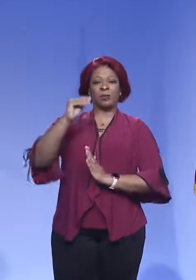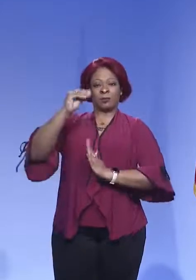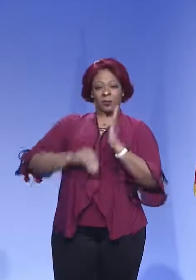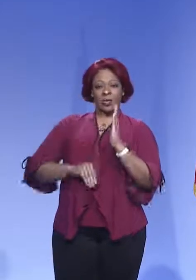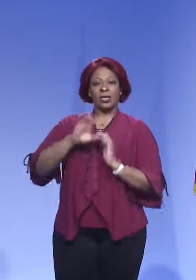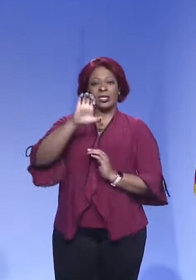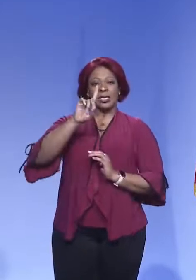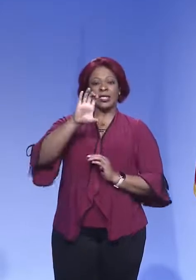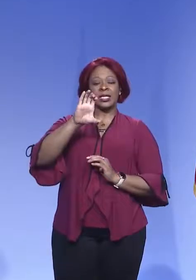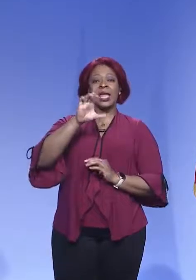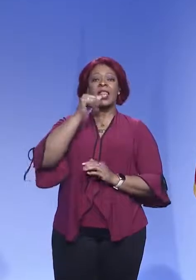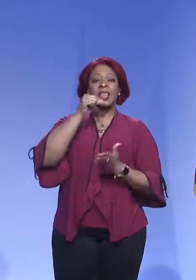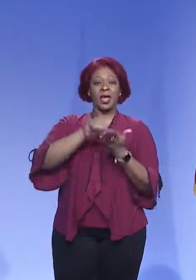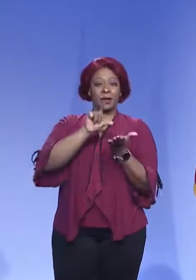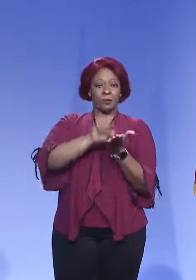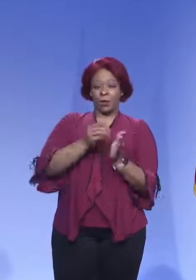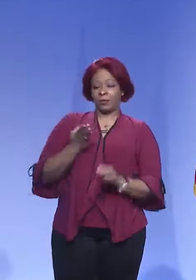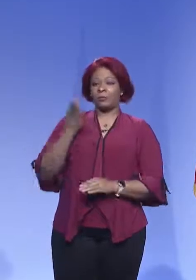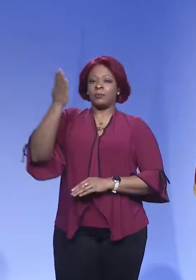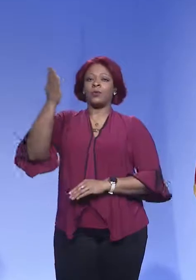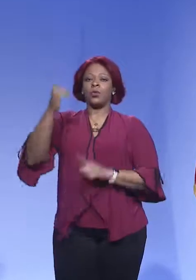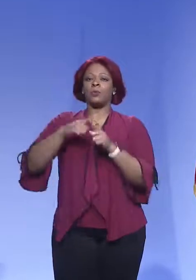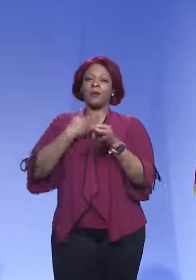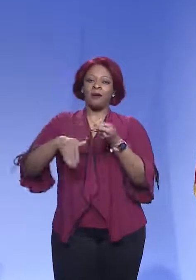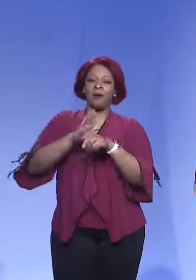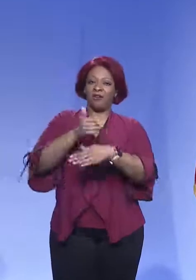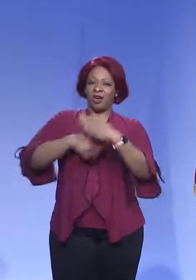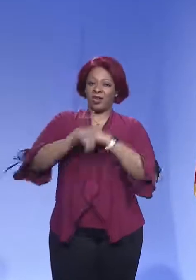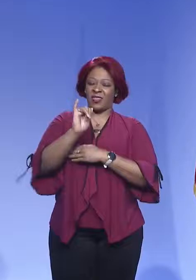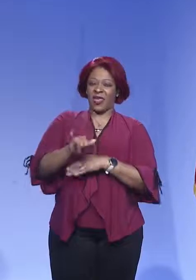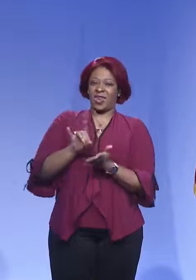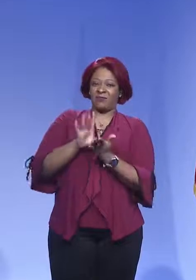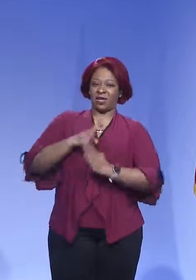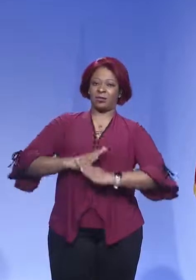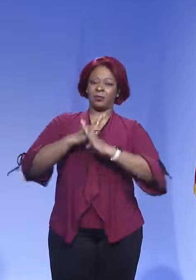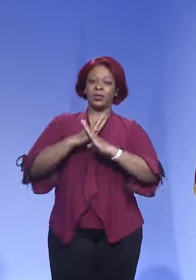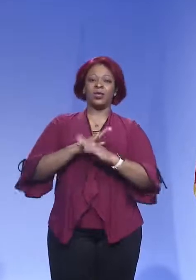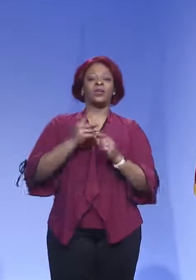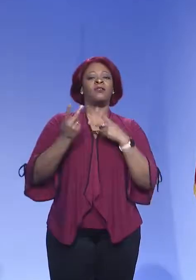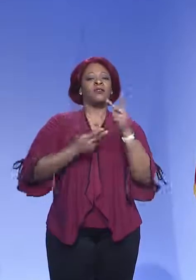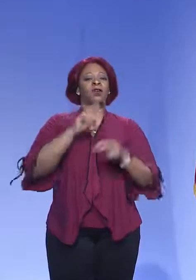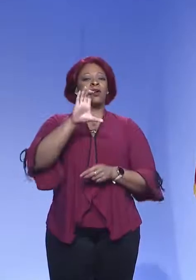to your landlord in order to be covered. Visit